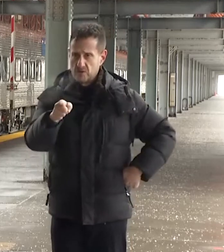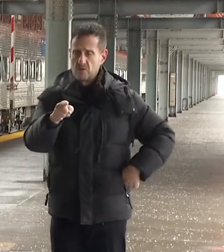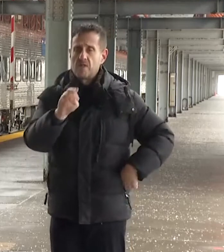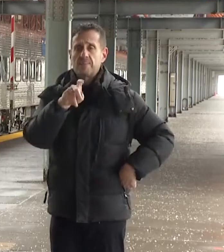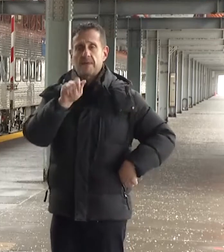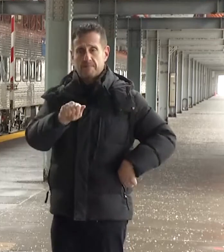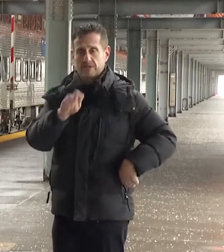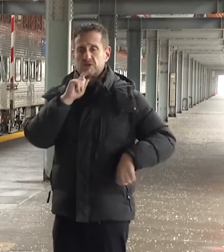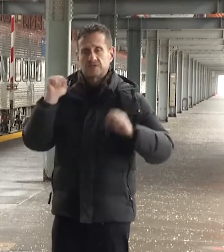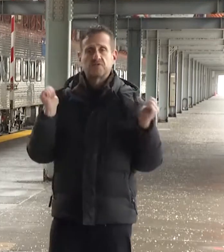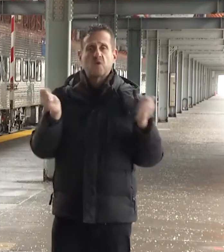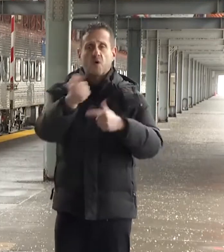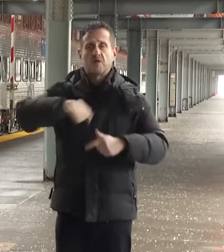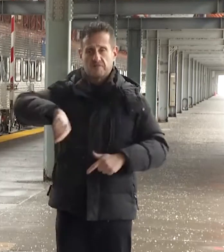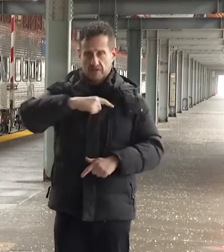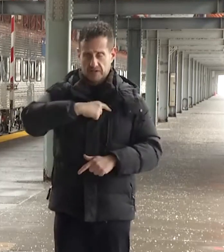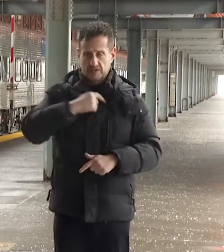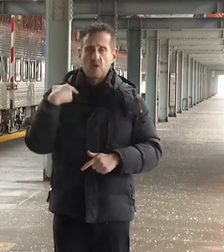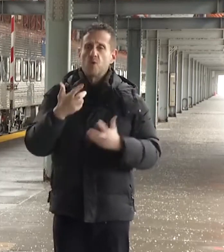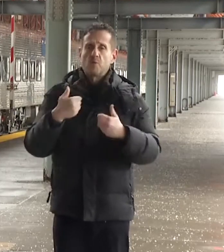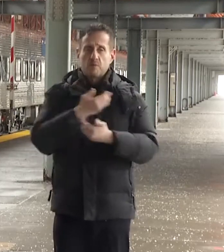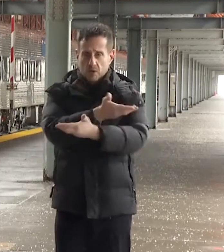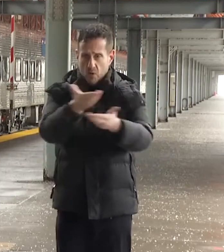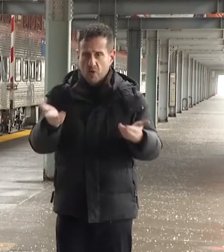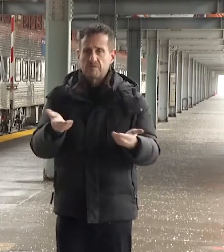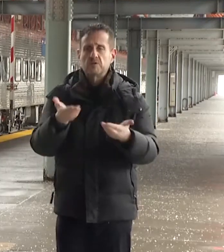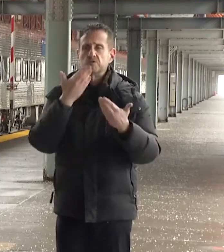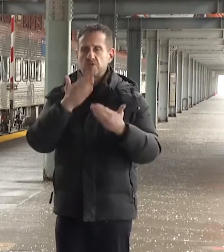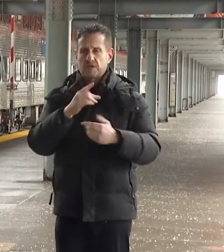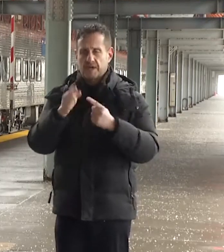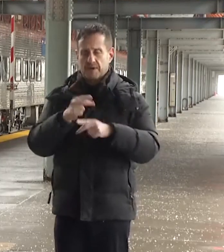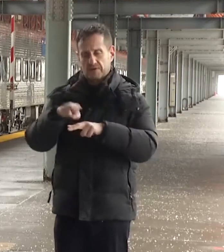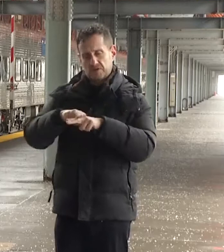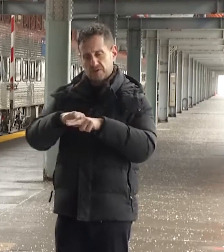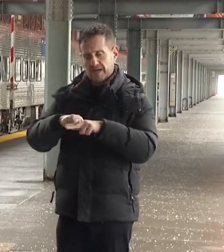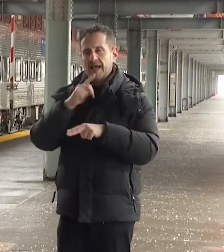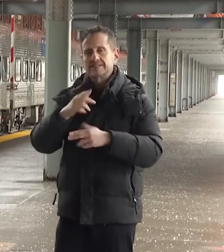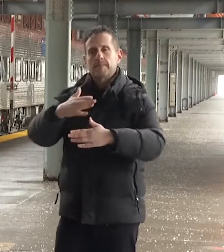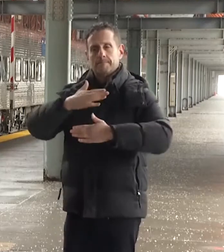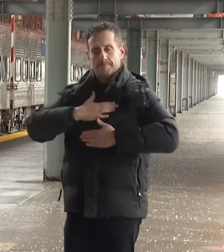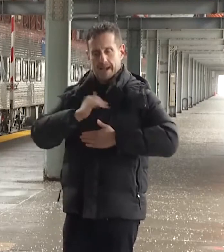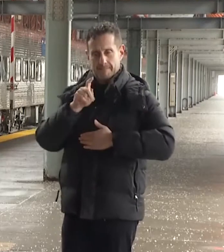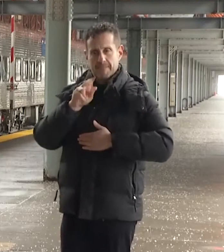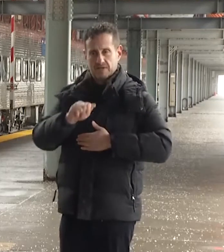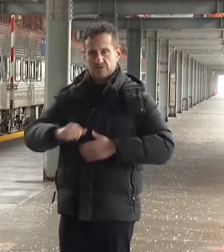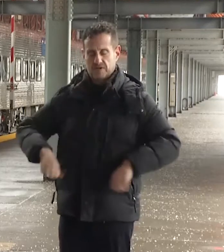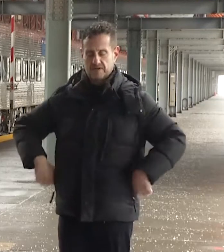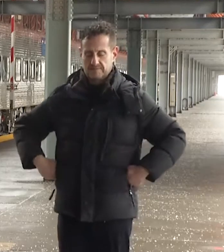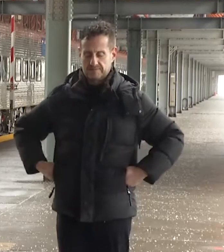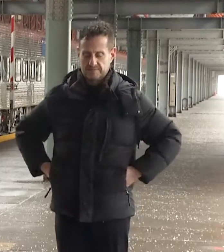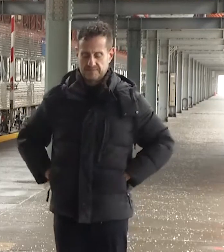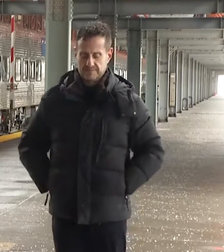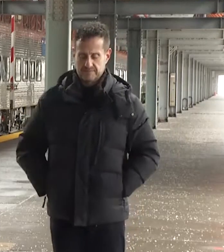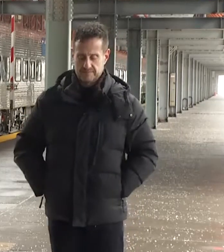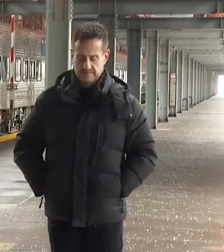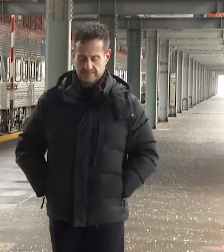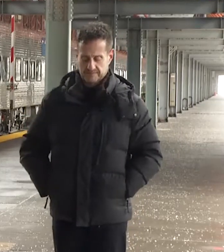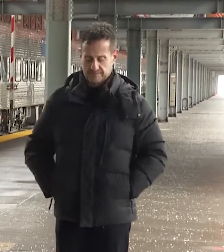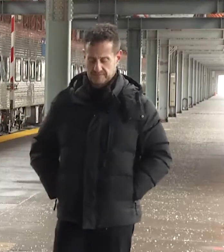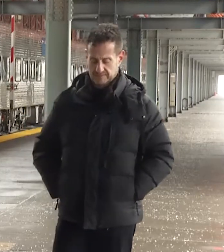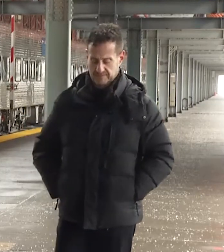Metra is for all of us. We want you to think of it as My Metra. Finally, I should highlight the